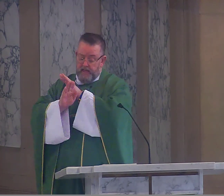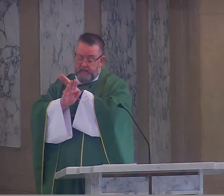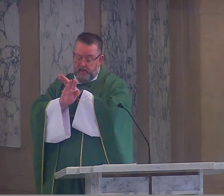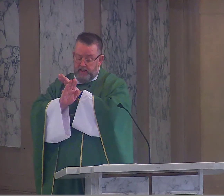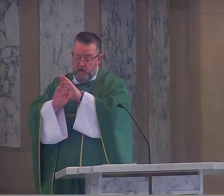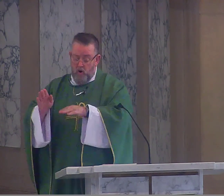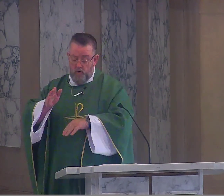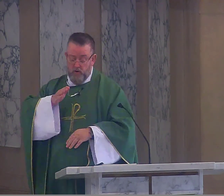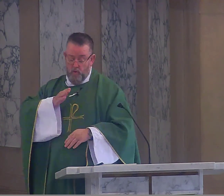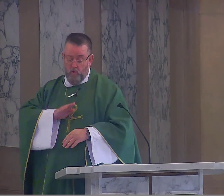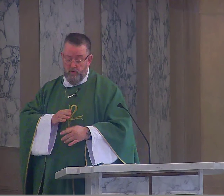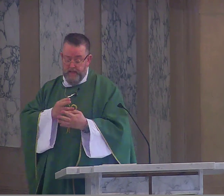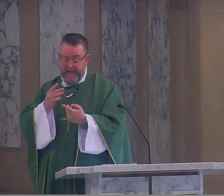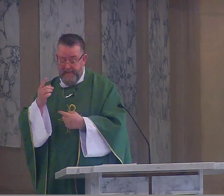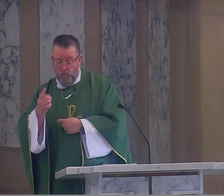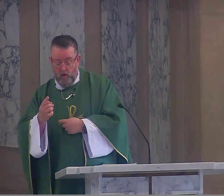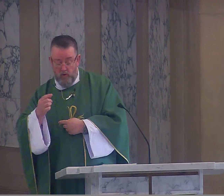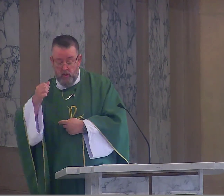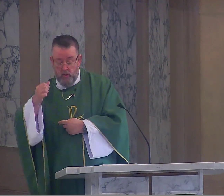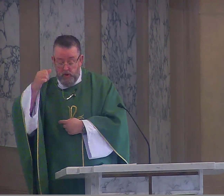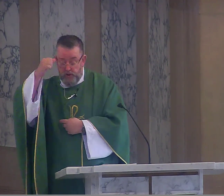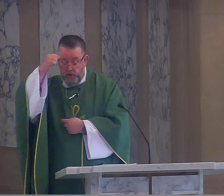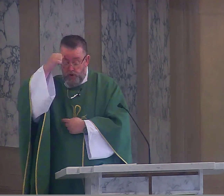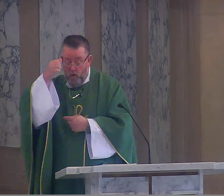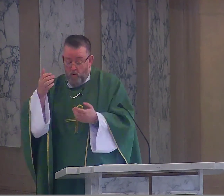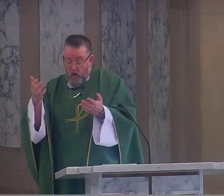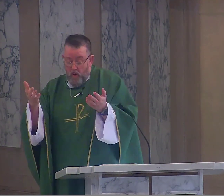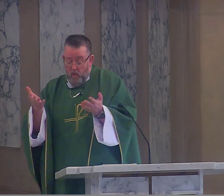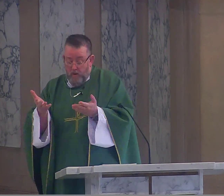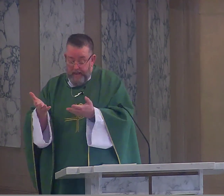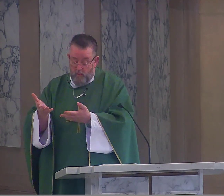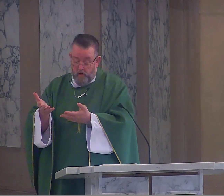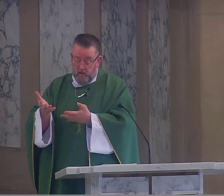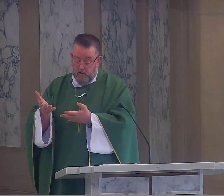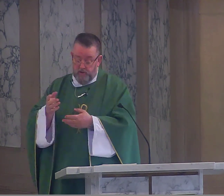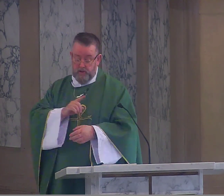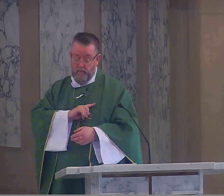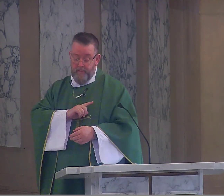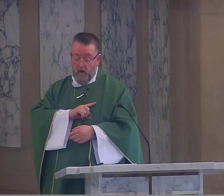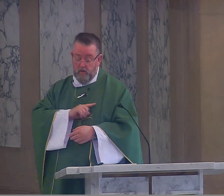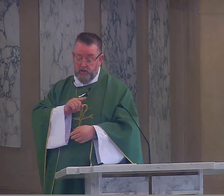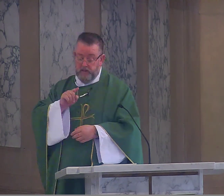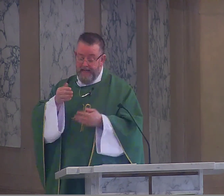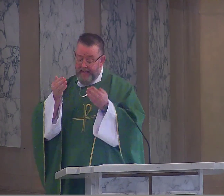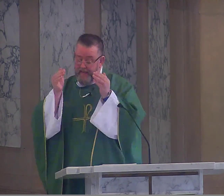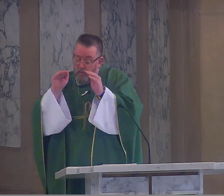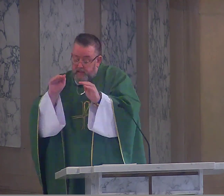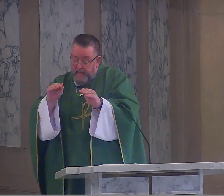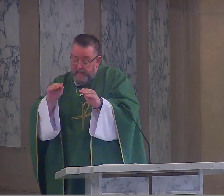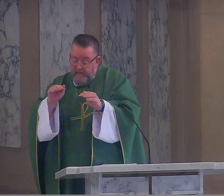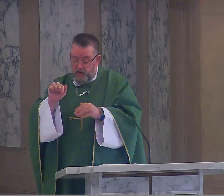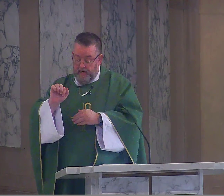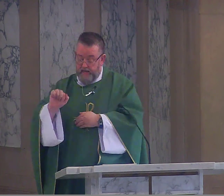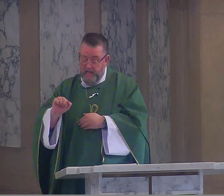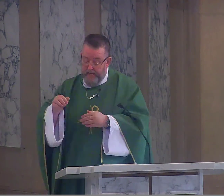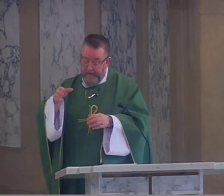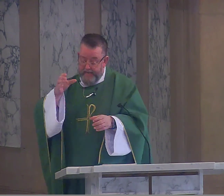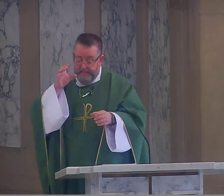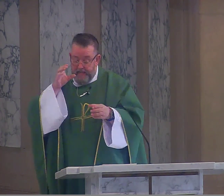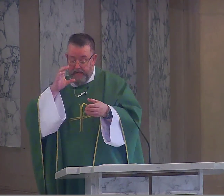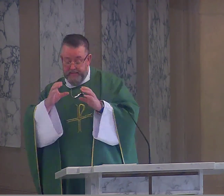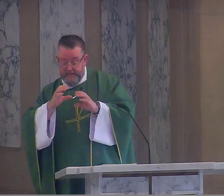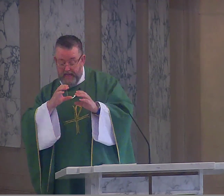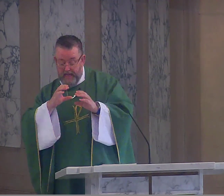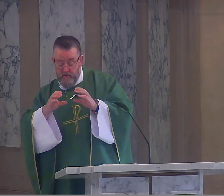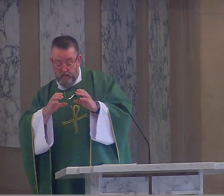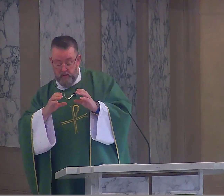Jesus did not want anyone to know where he was because he was teaching